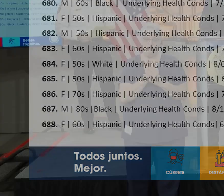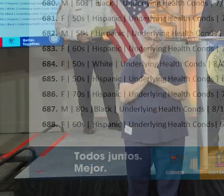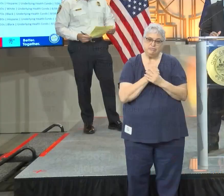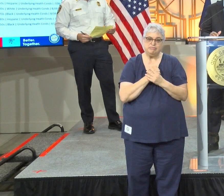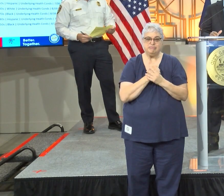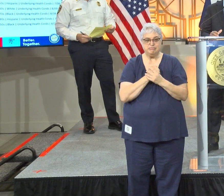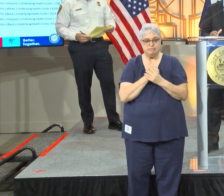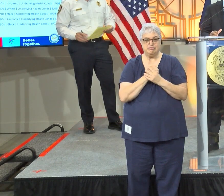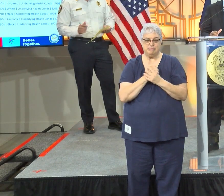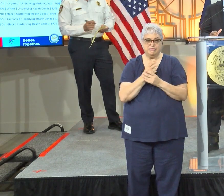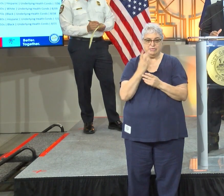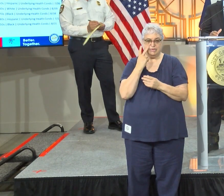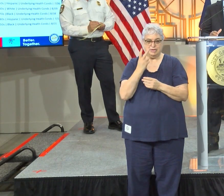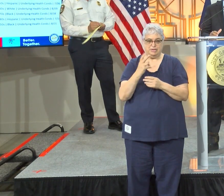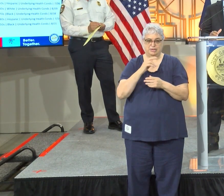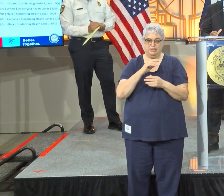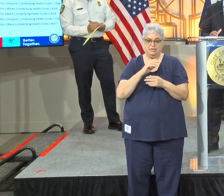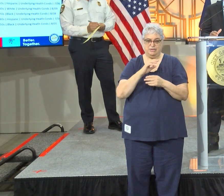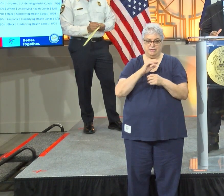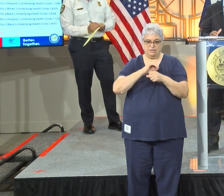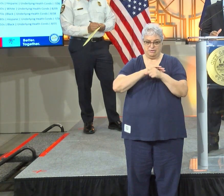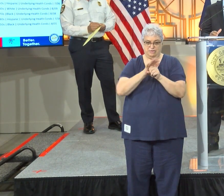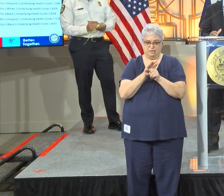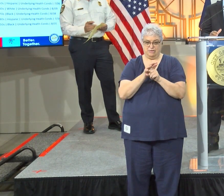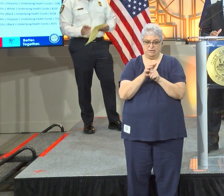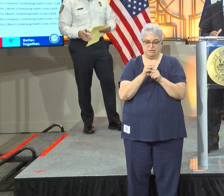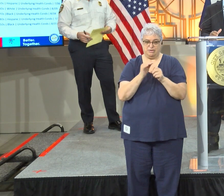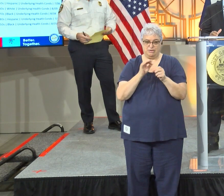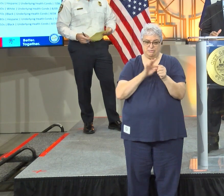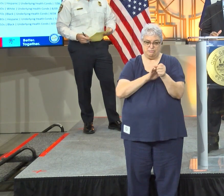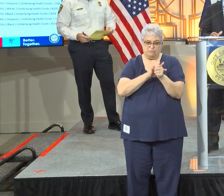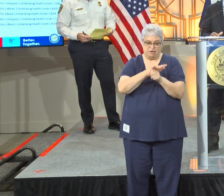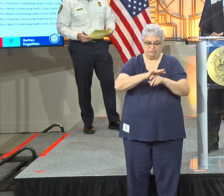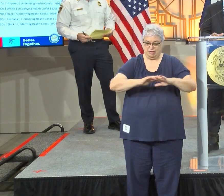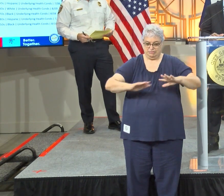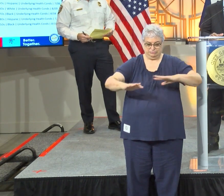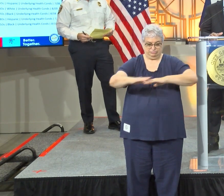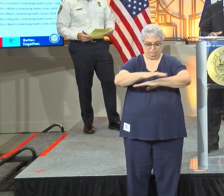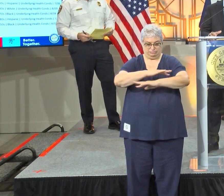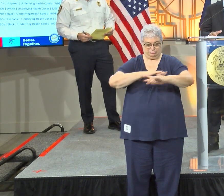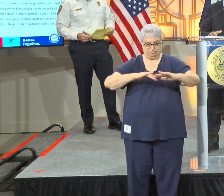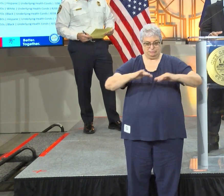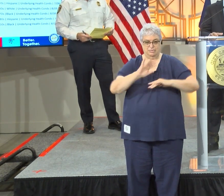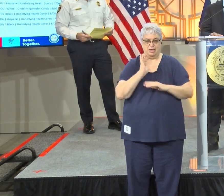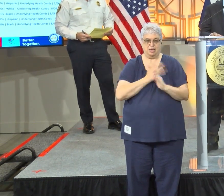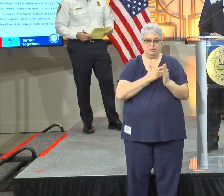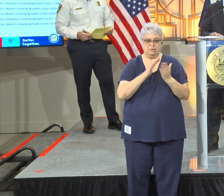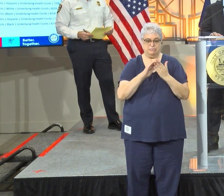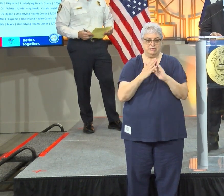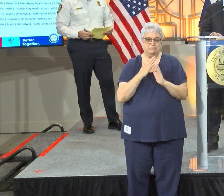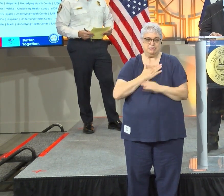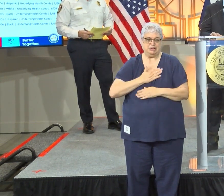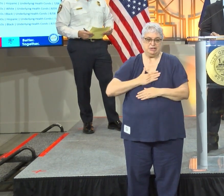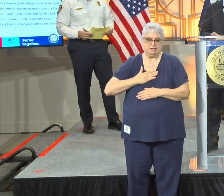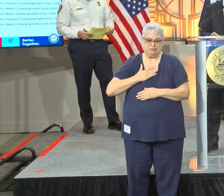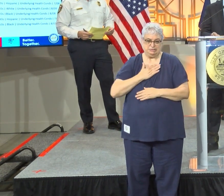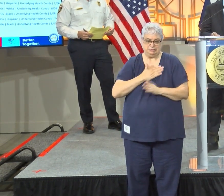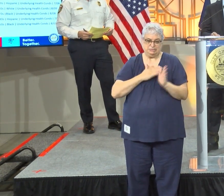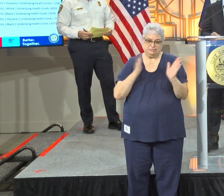again, this virus is still very much prevalent in our community, and I want to encourage people